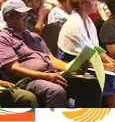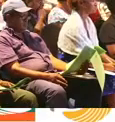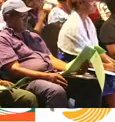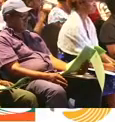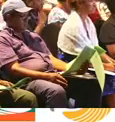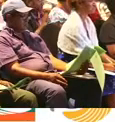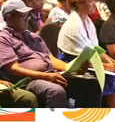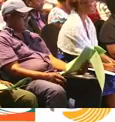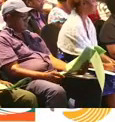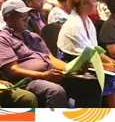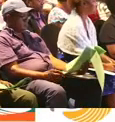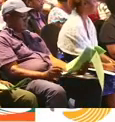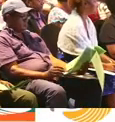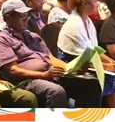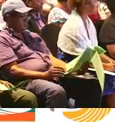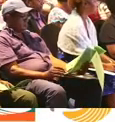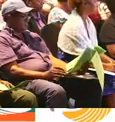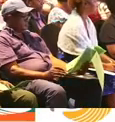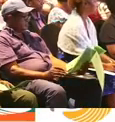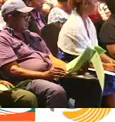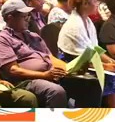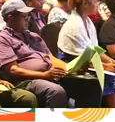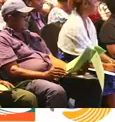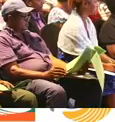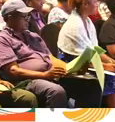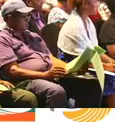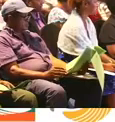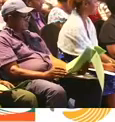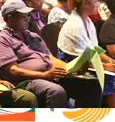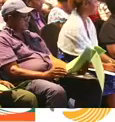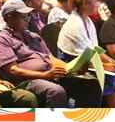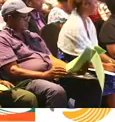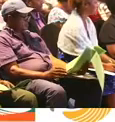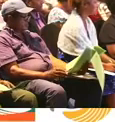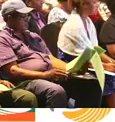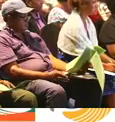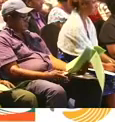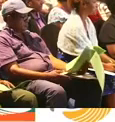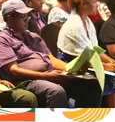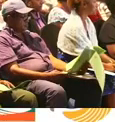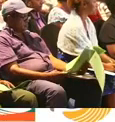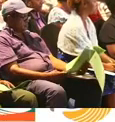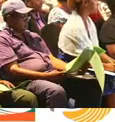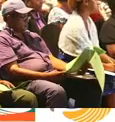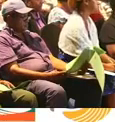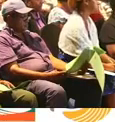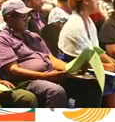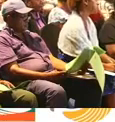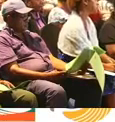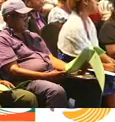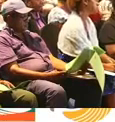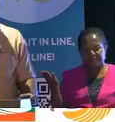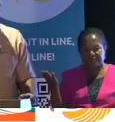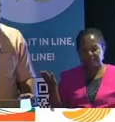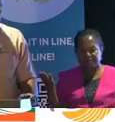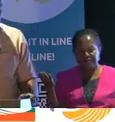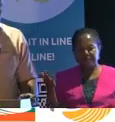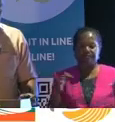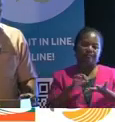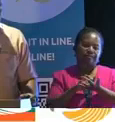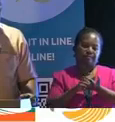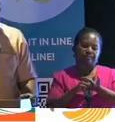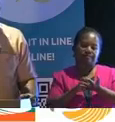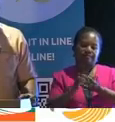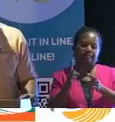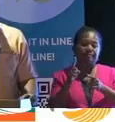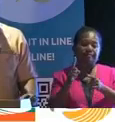as we are concerned, you are required to deduct the tax. So how do we calculate a weekly tax?